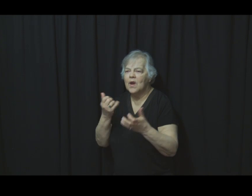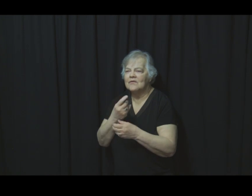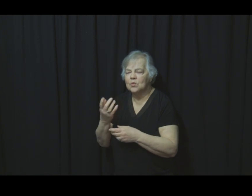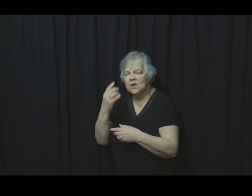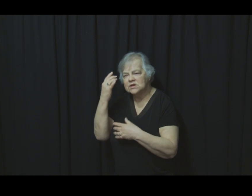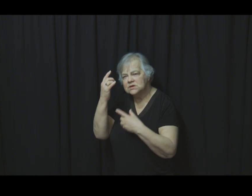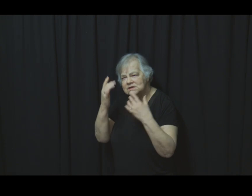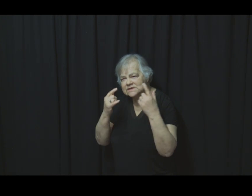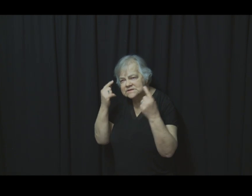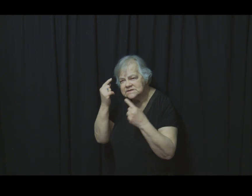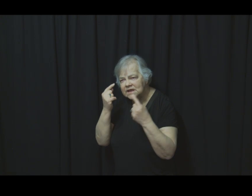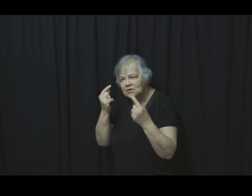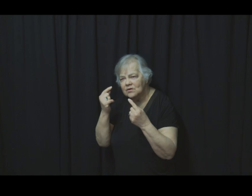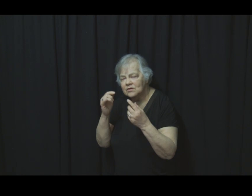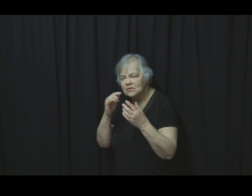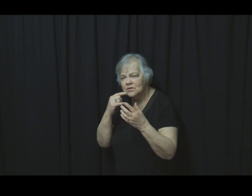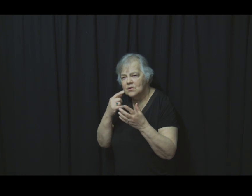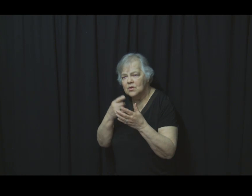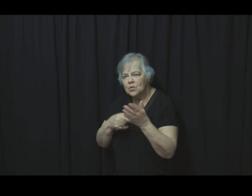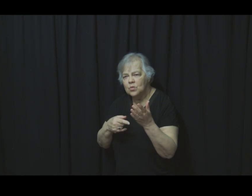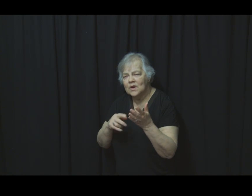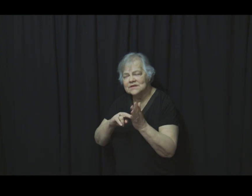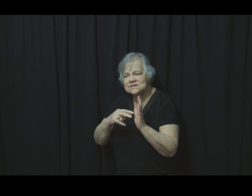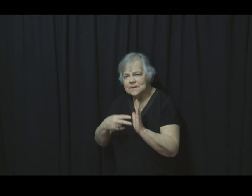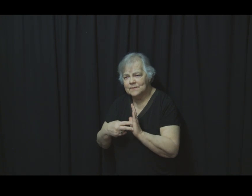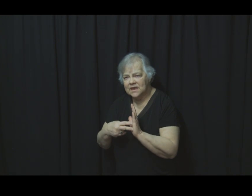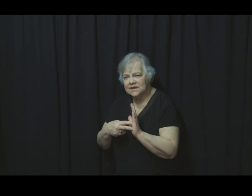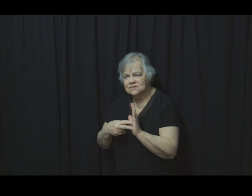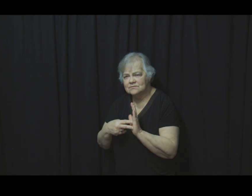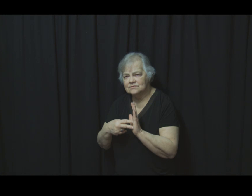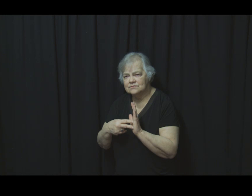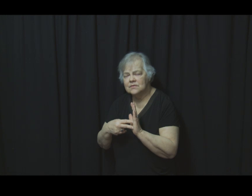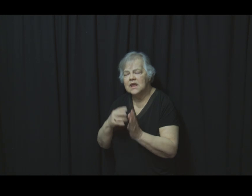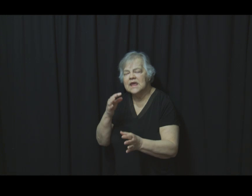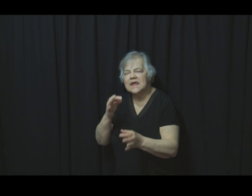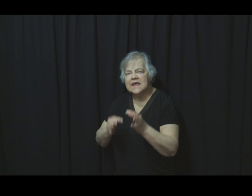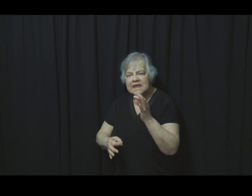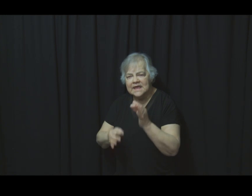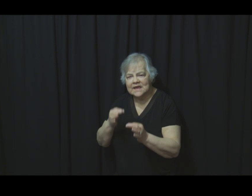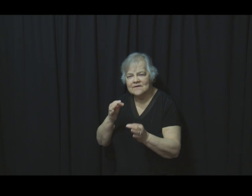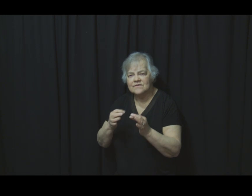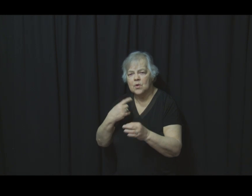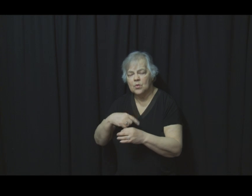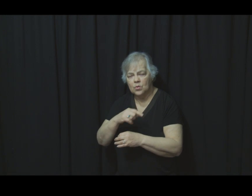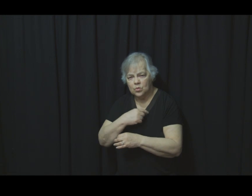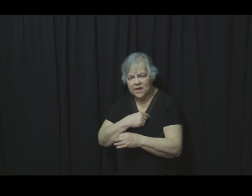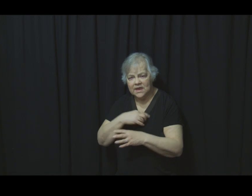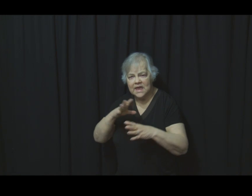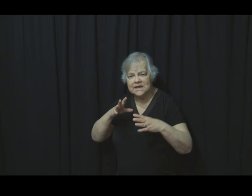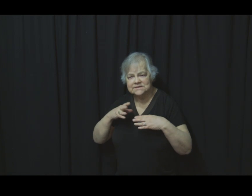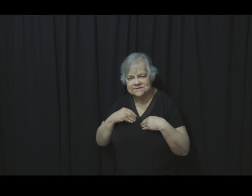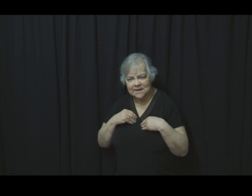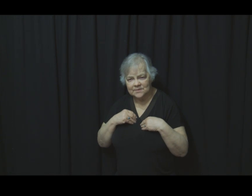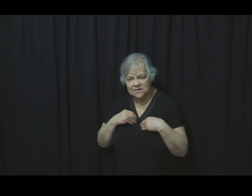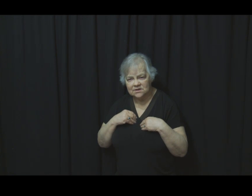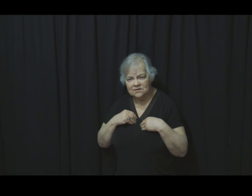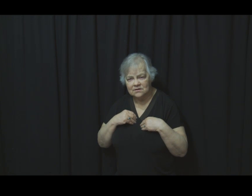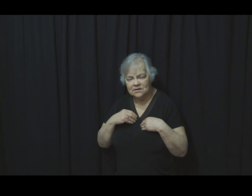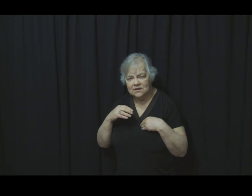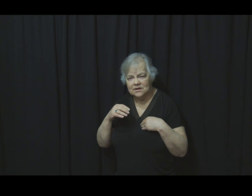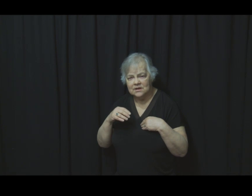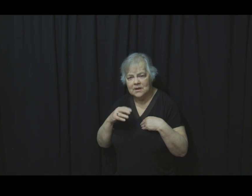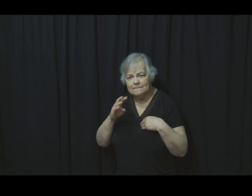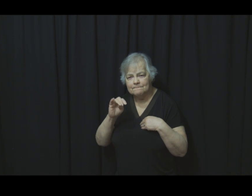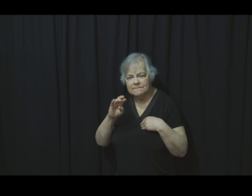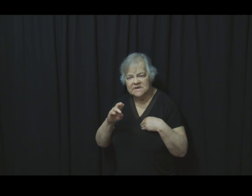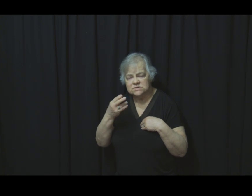consider the implications of this. If we accept Mr. Ham's point of